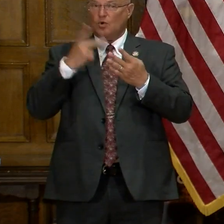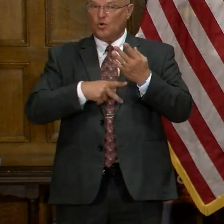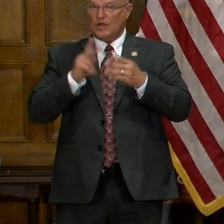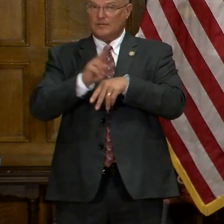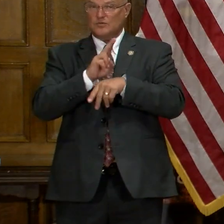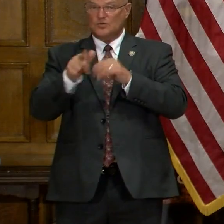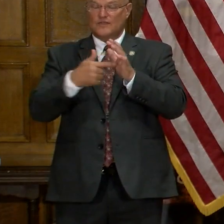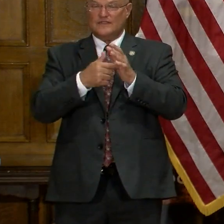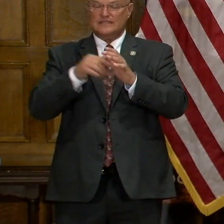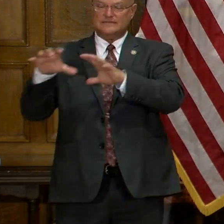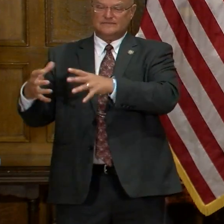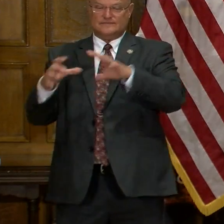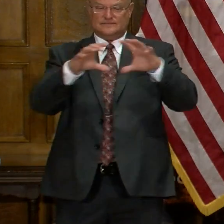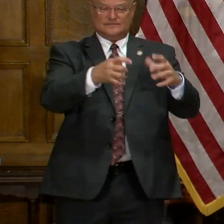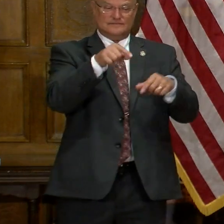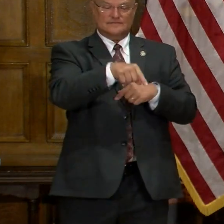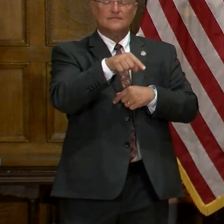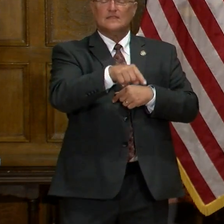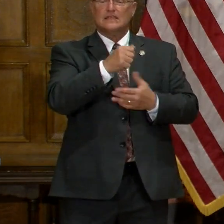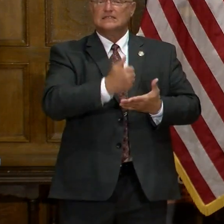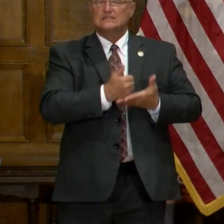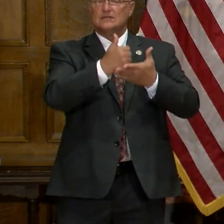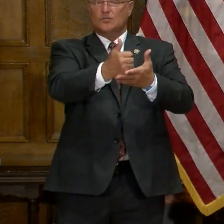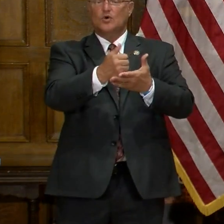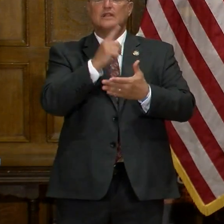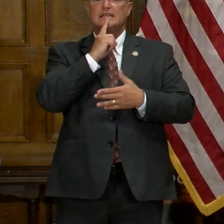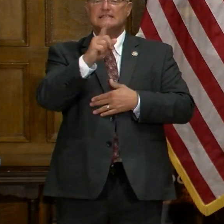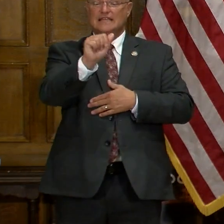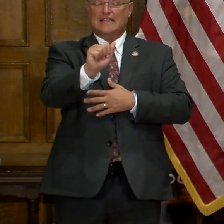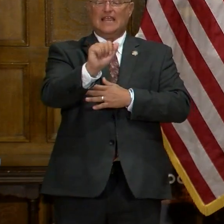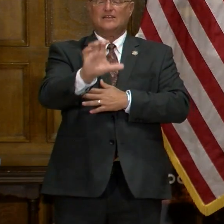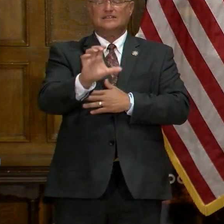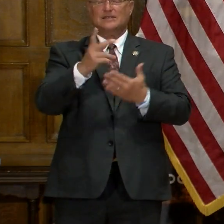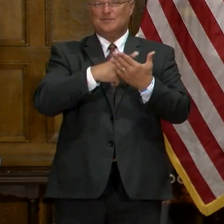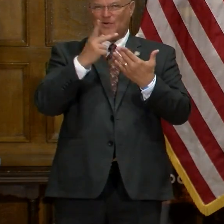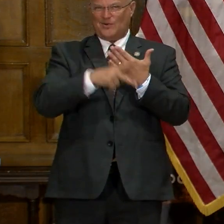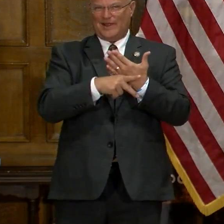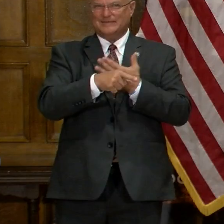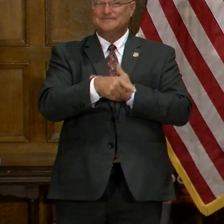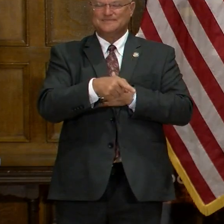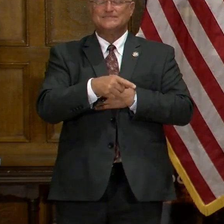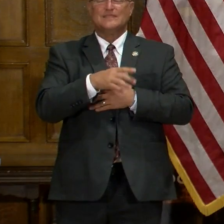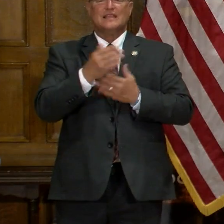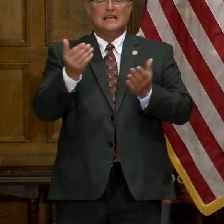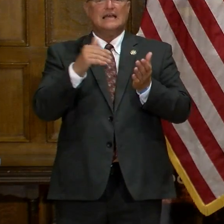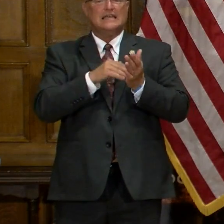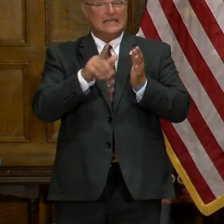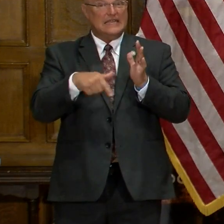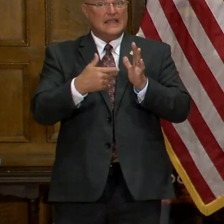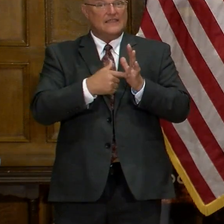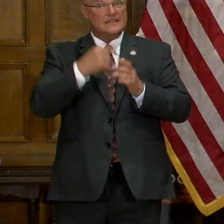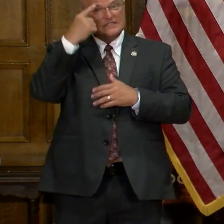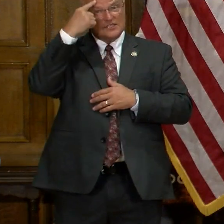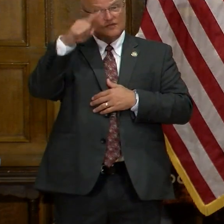we'll use these CARES Act dollars to support is the air conditioner program. Again, this is for